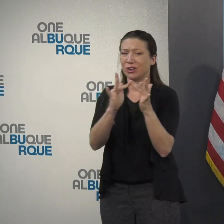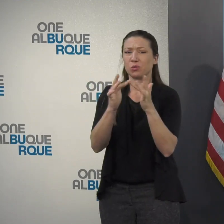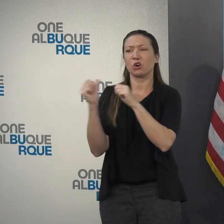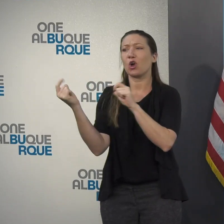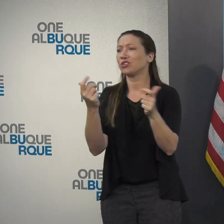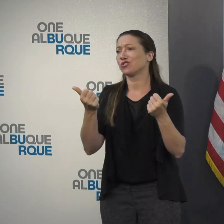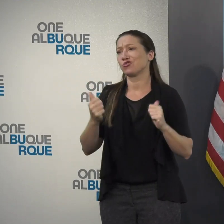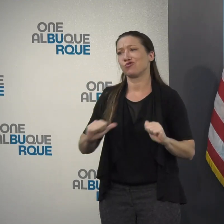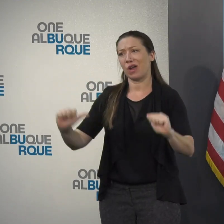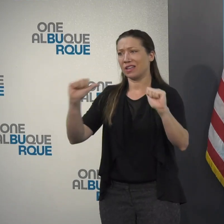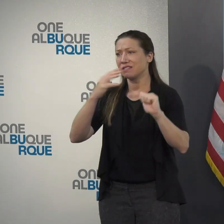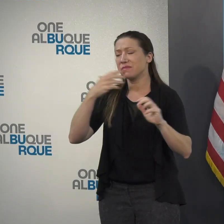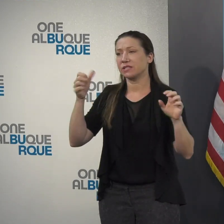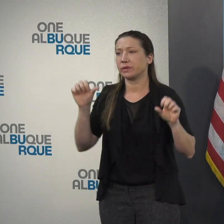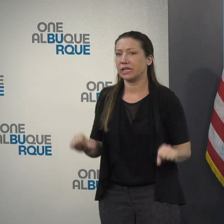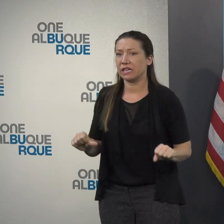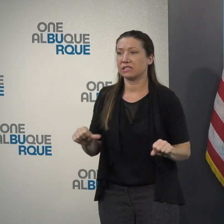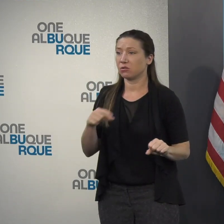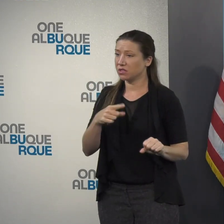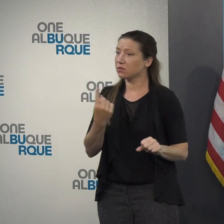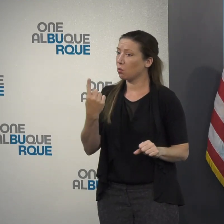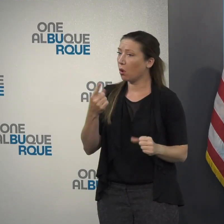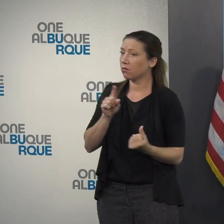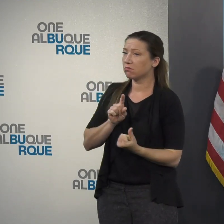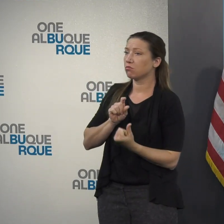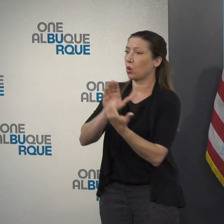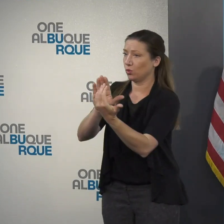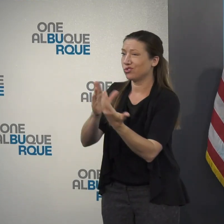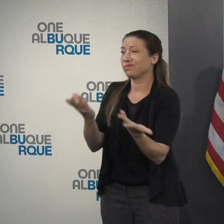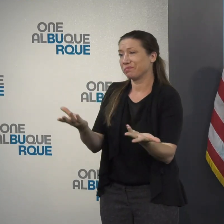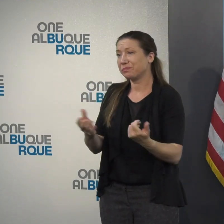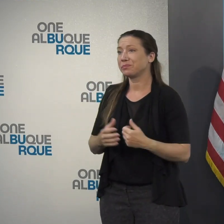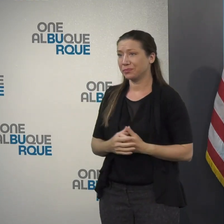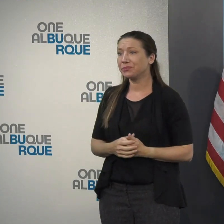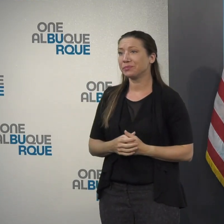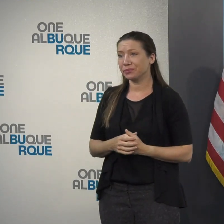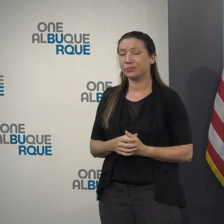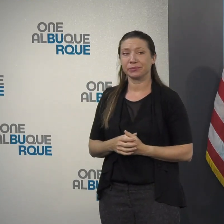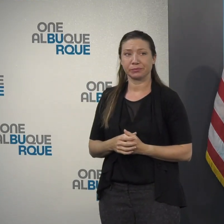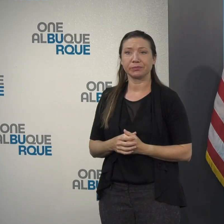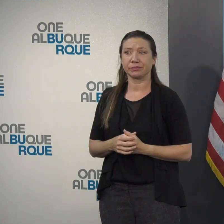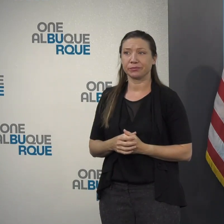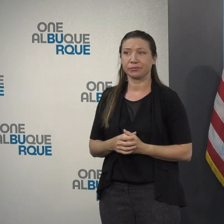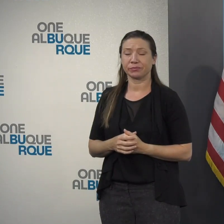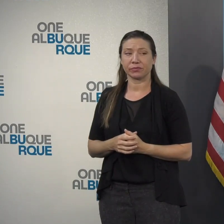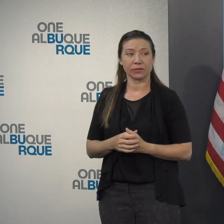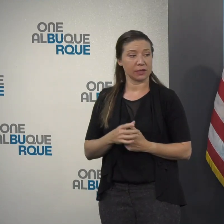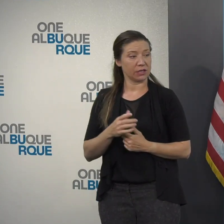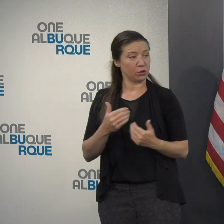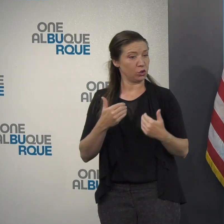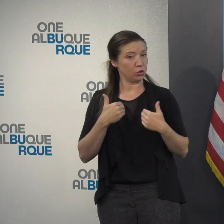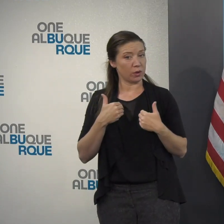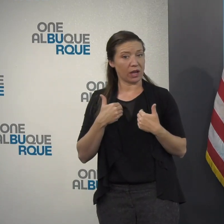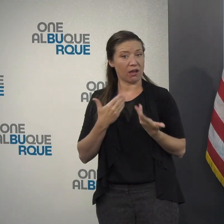this is a very big way Albuquerque, city of Albuquerque, is stepping up for our kids. Do you guys have any